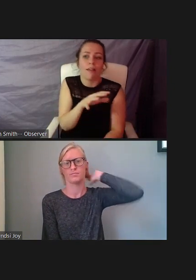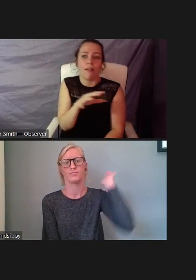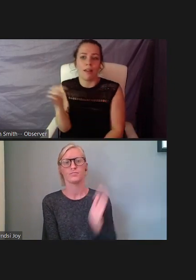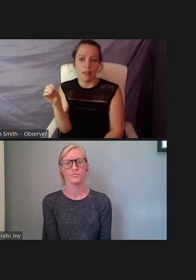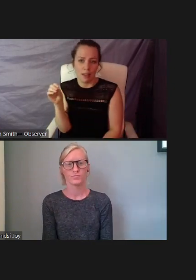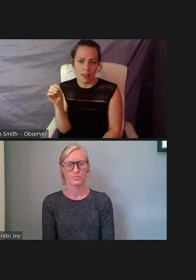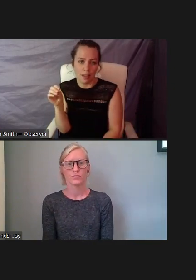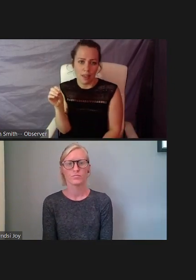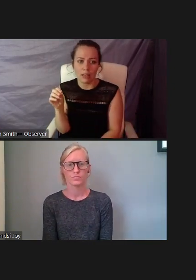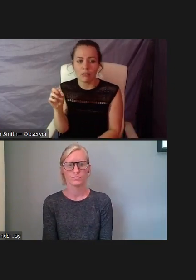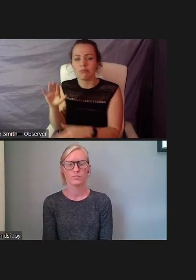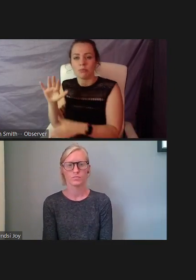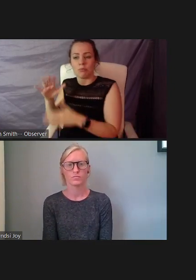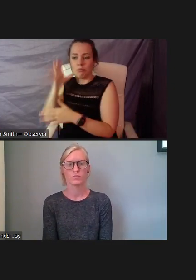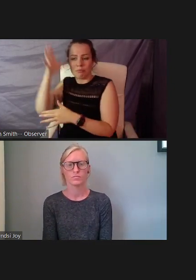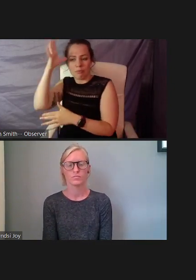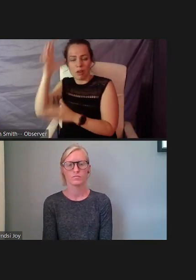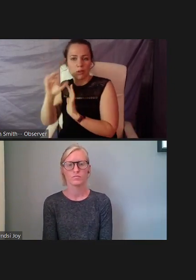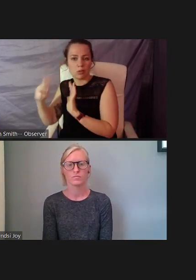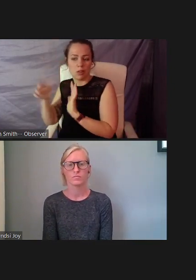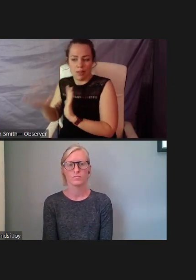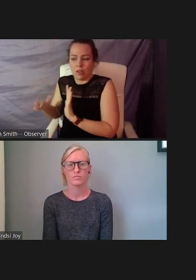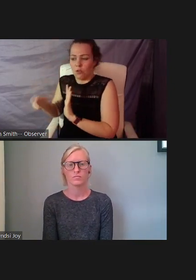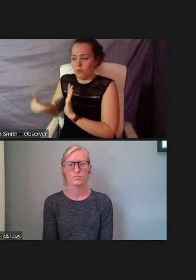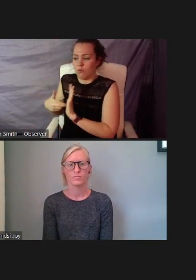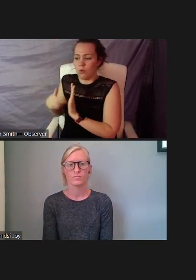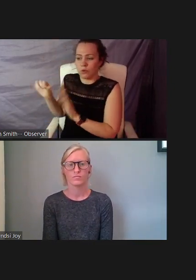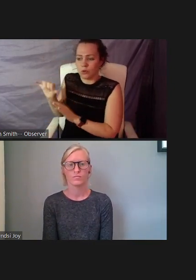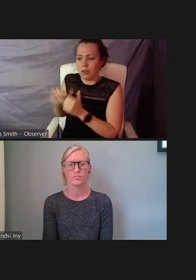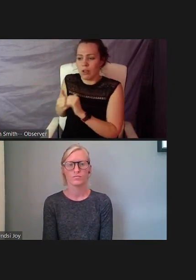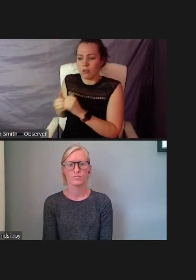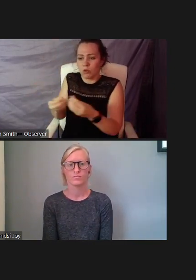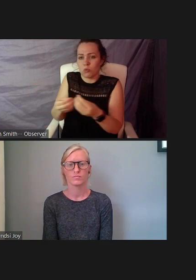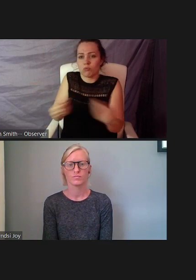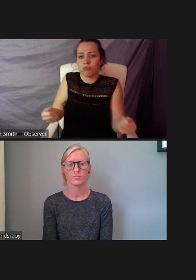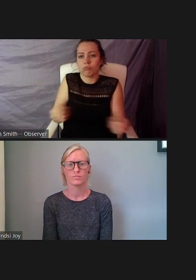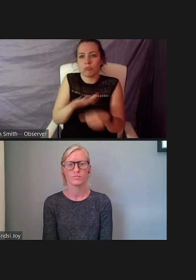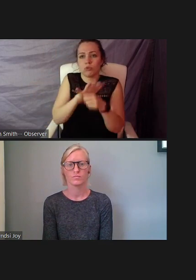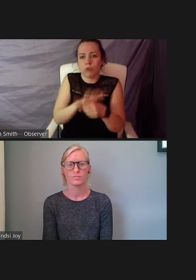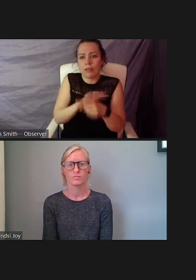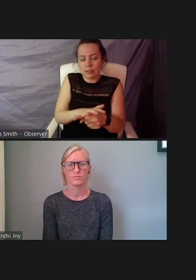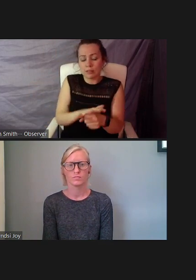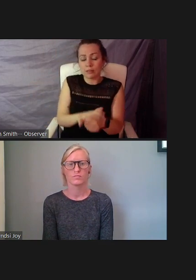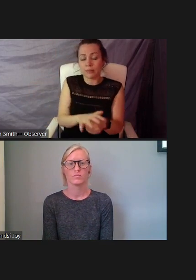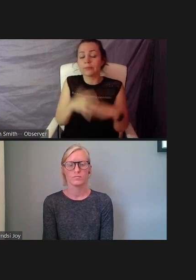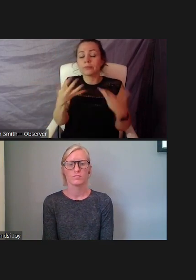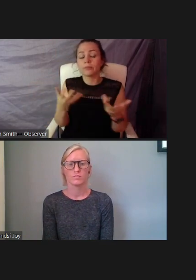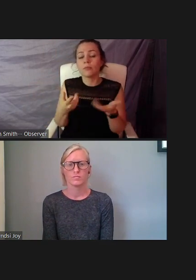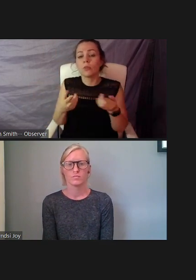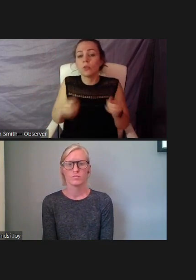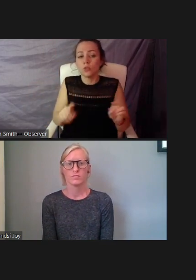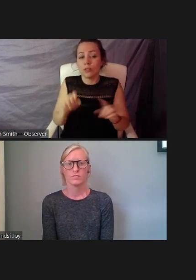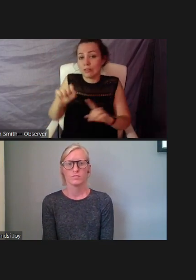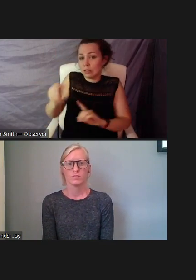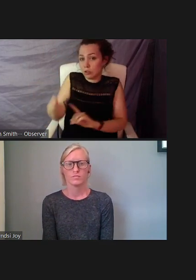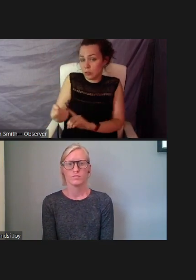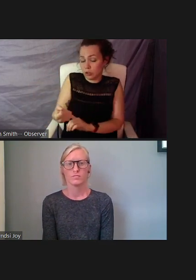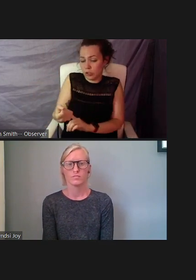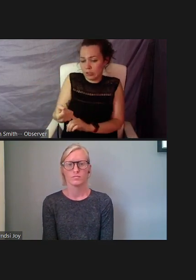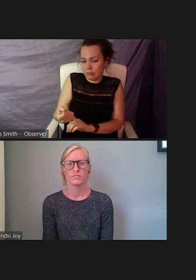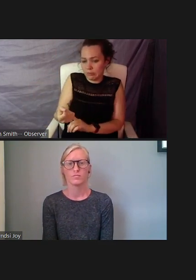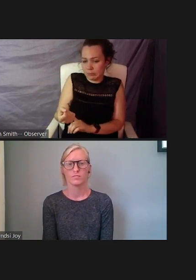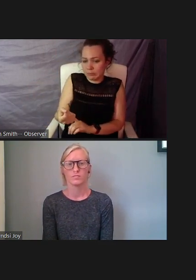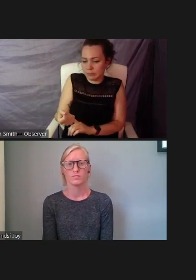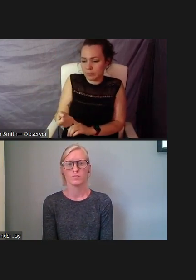that parents might have as part of alleviating that stress. So during a situation like this, and it very